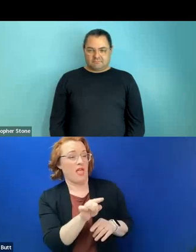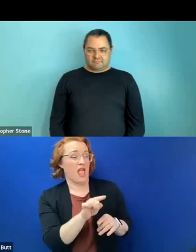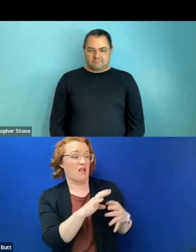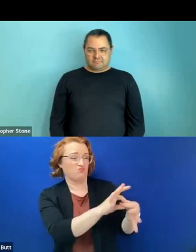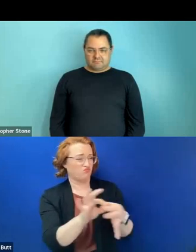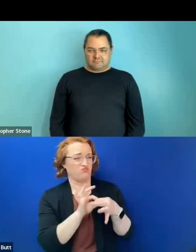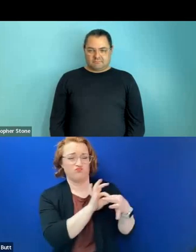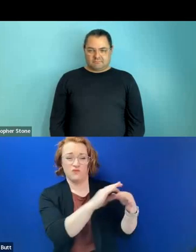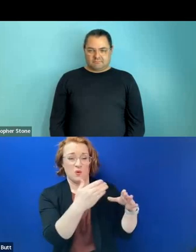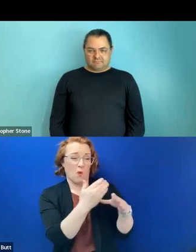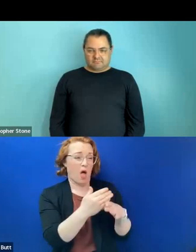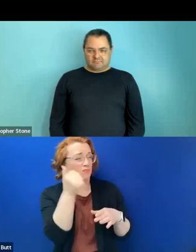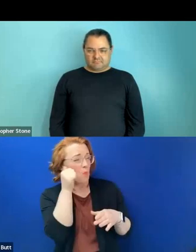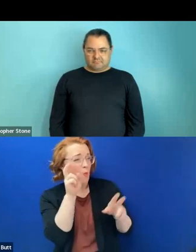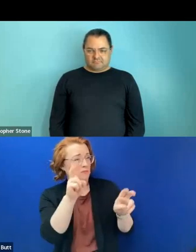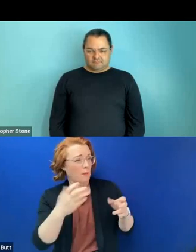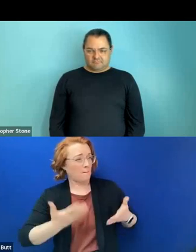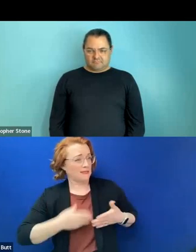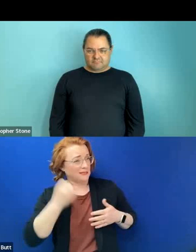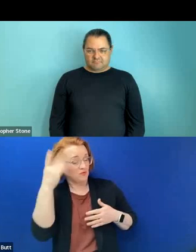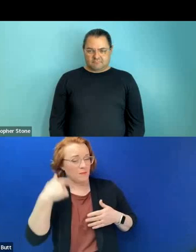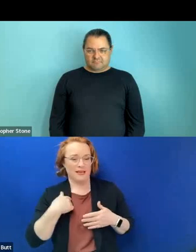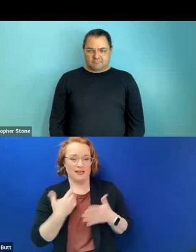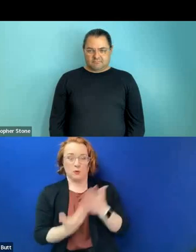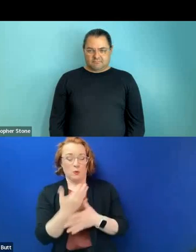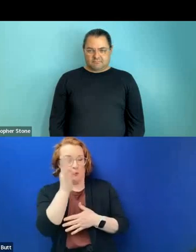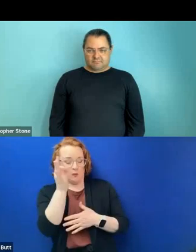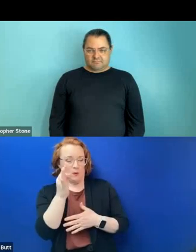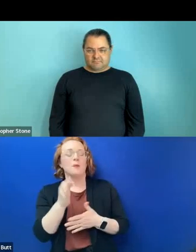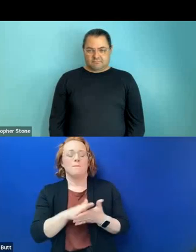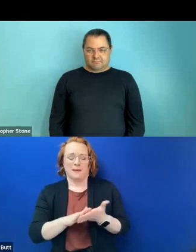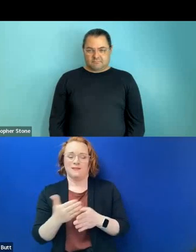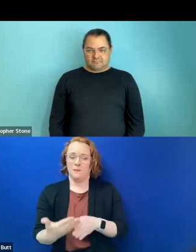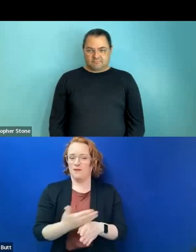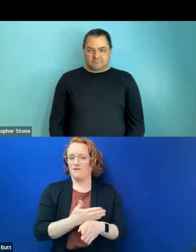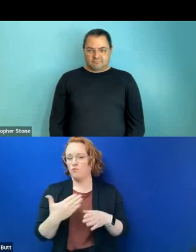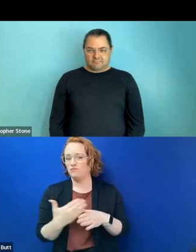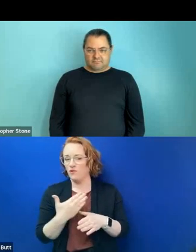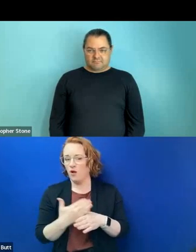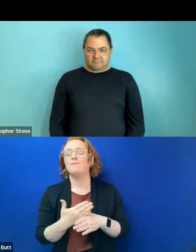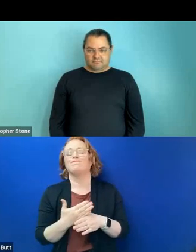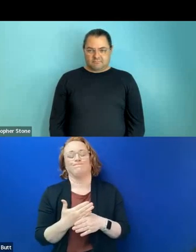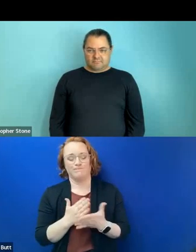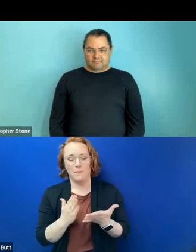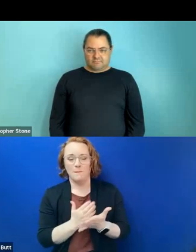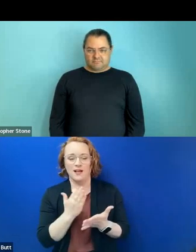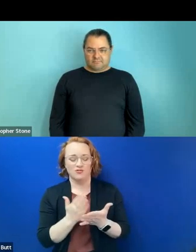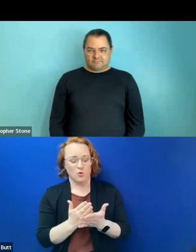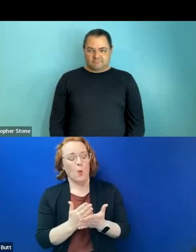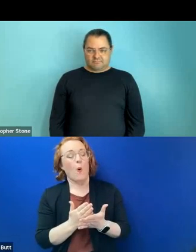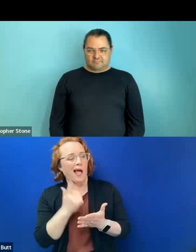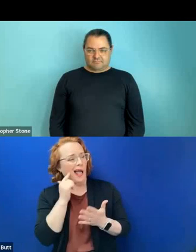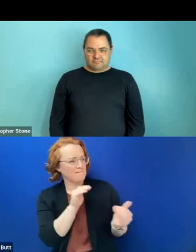other, everybody knows what they're talking about. It's just me that doesn't. So my job is then to make sure that I can